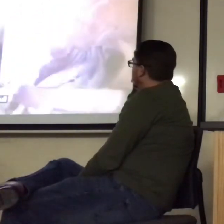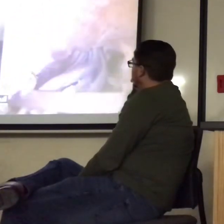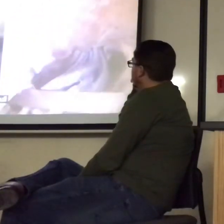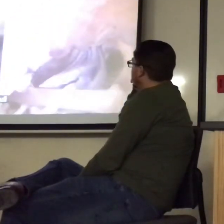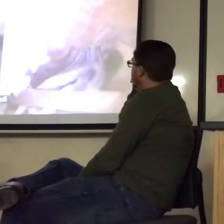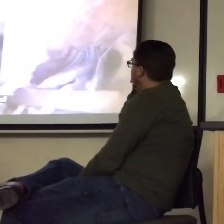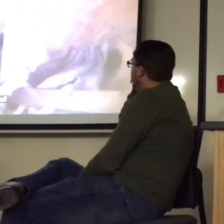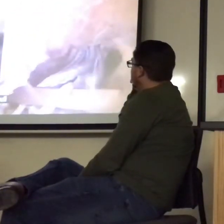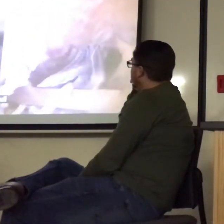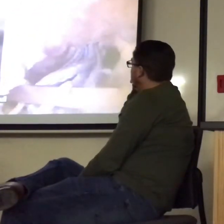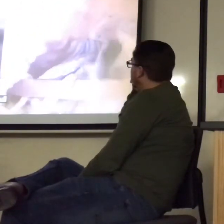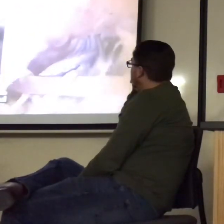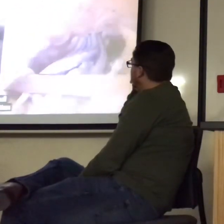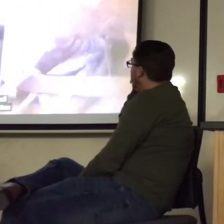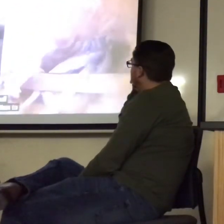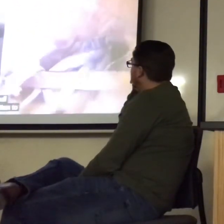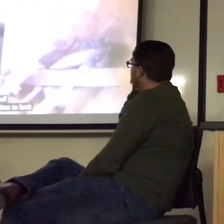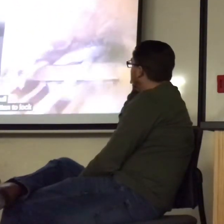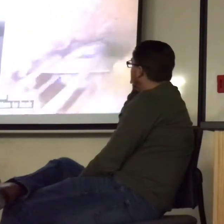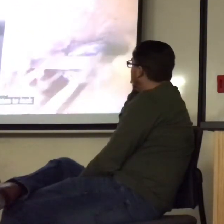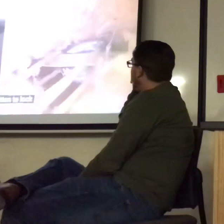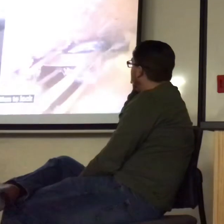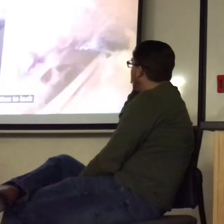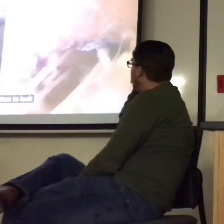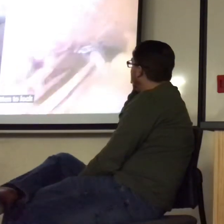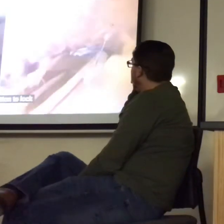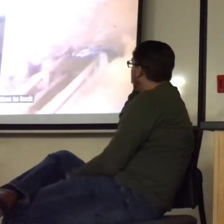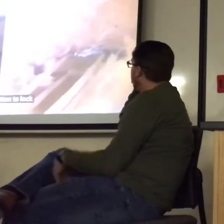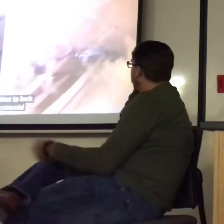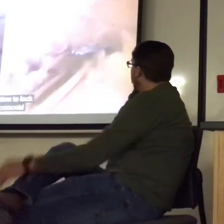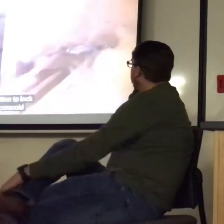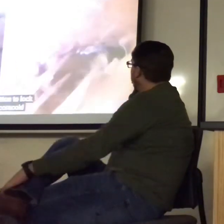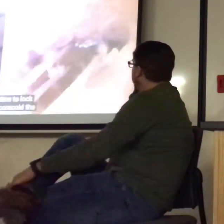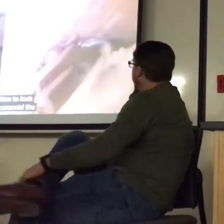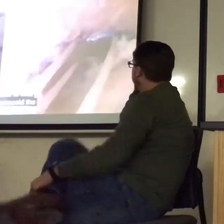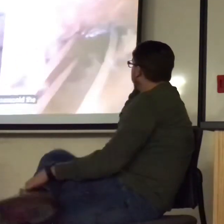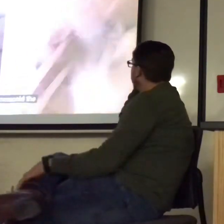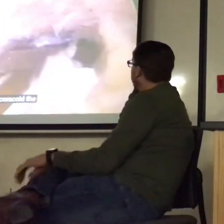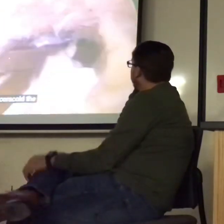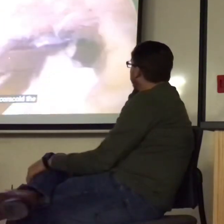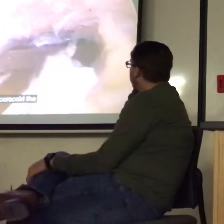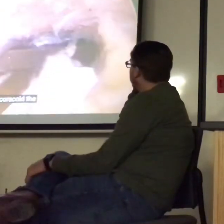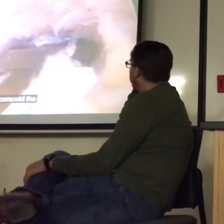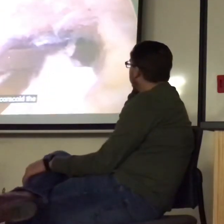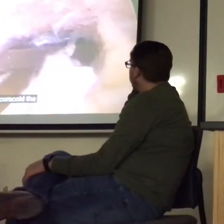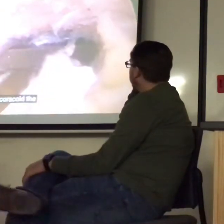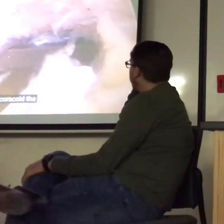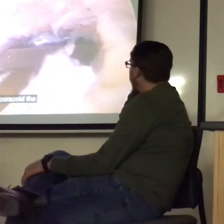superiorly, we'll get that button to lock into place underneath the coracoid the way we want it.